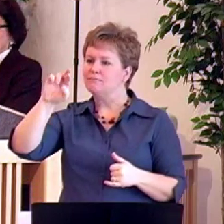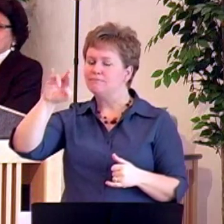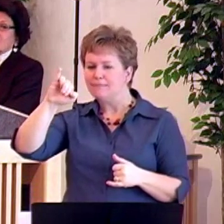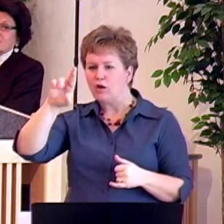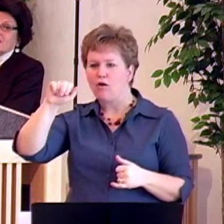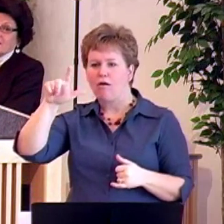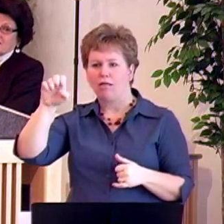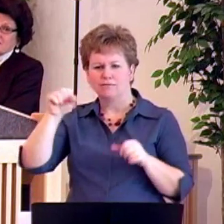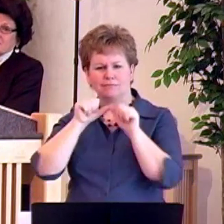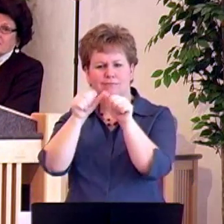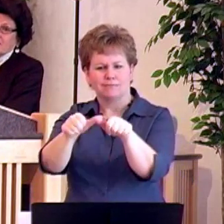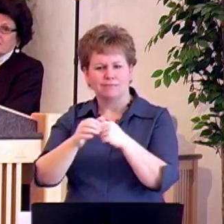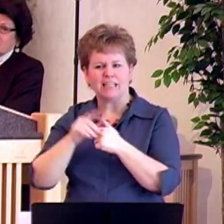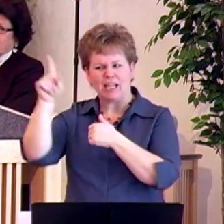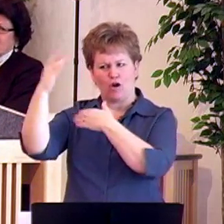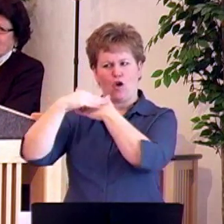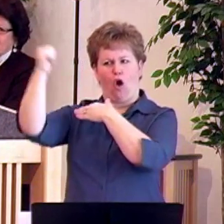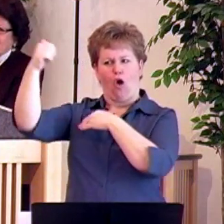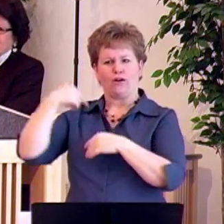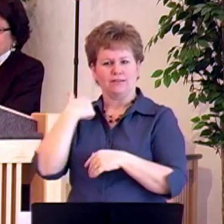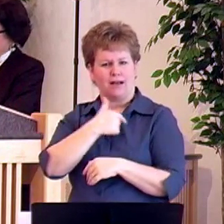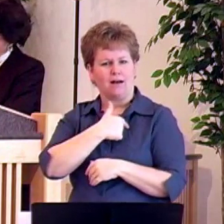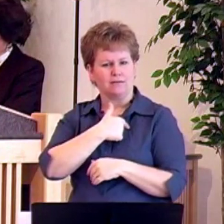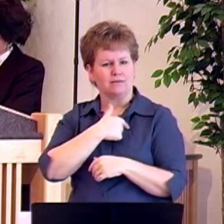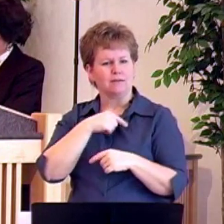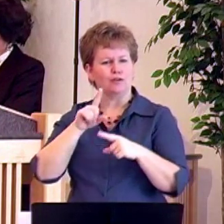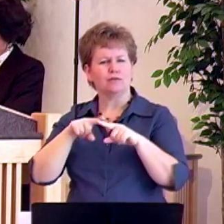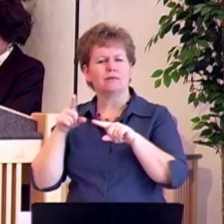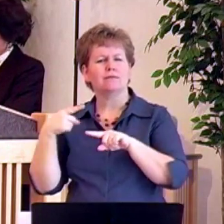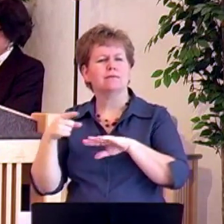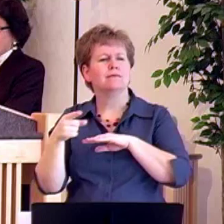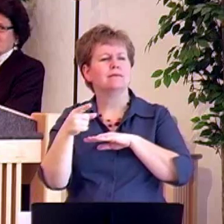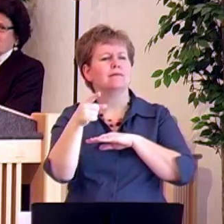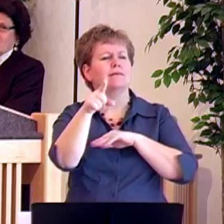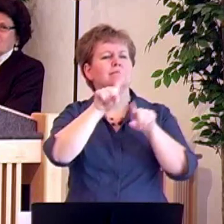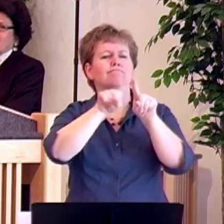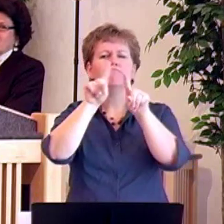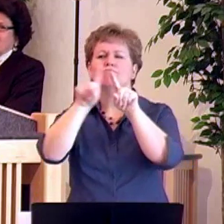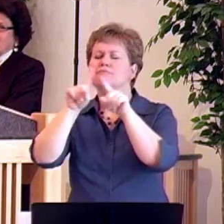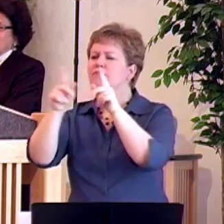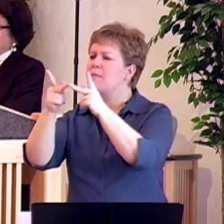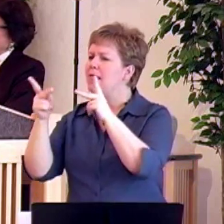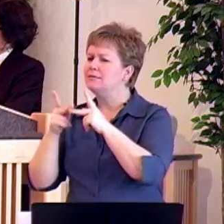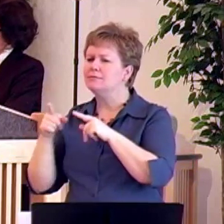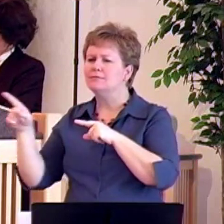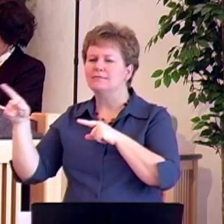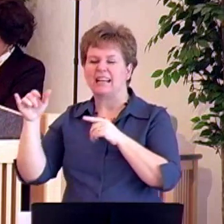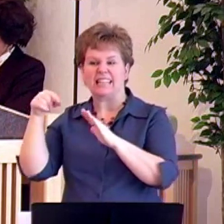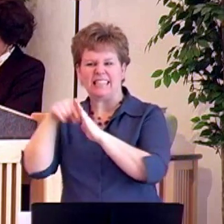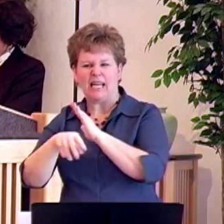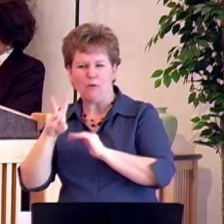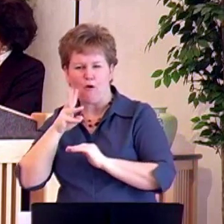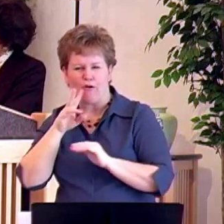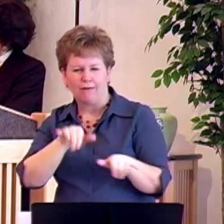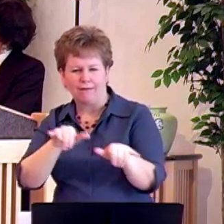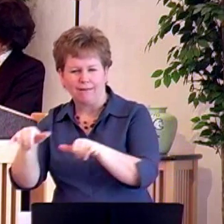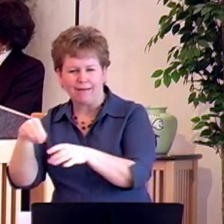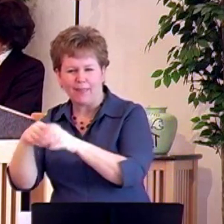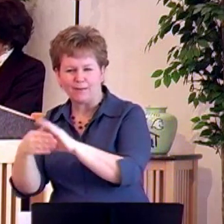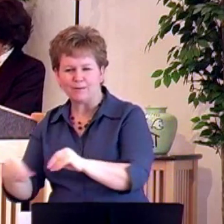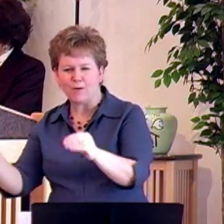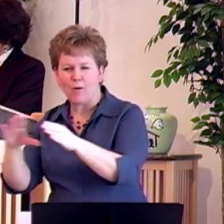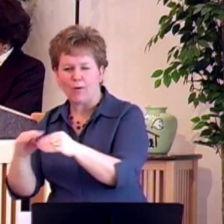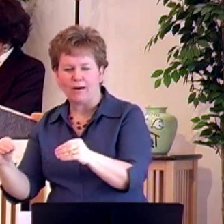He calls us to put out into deep water. So what would it mean for you to put